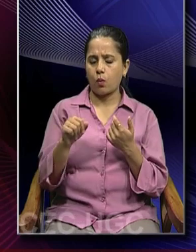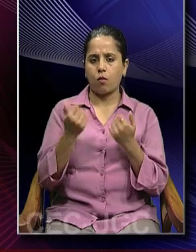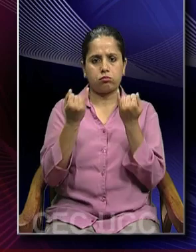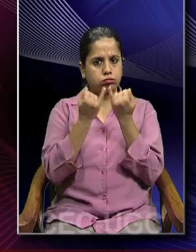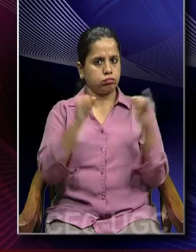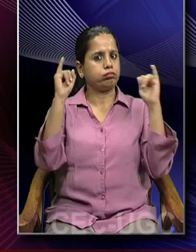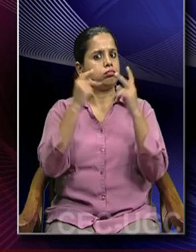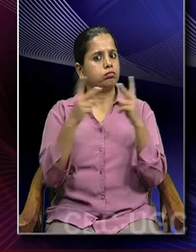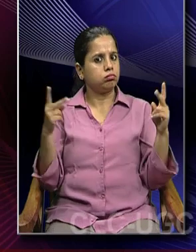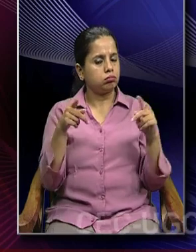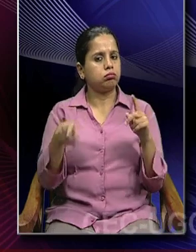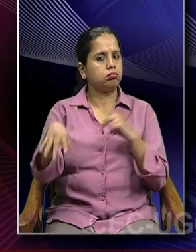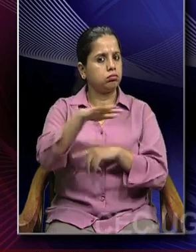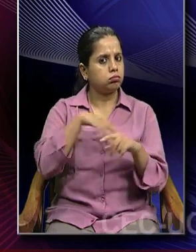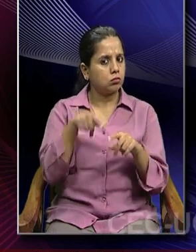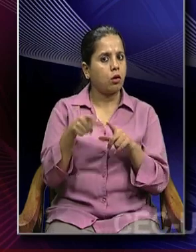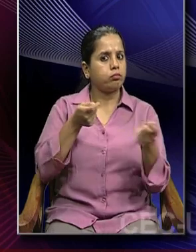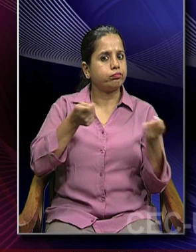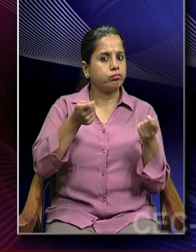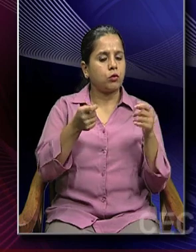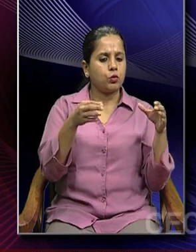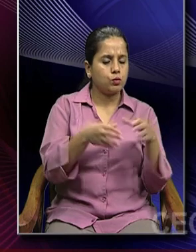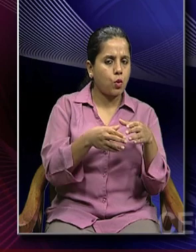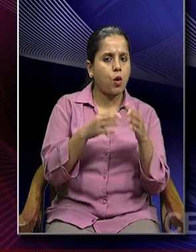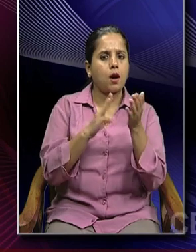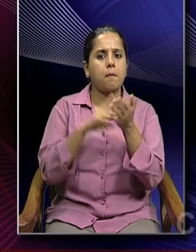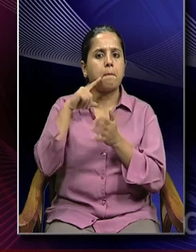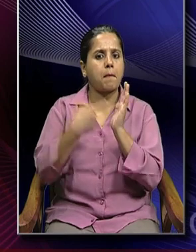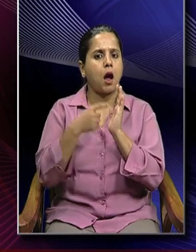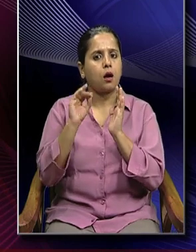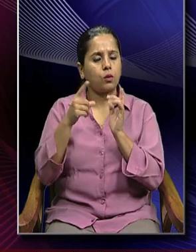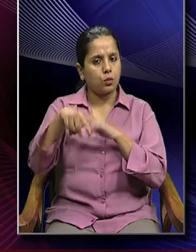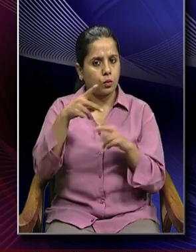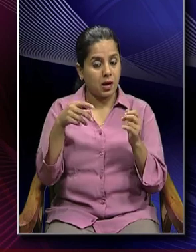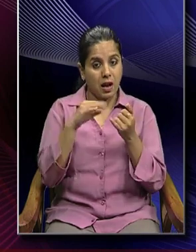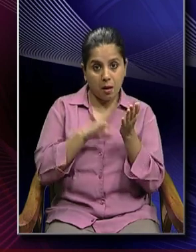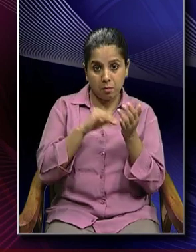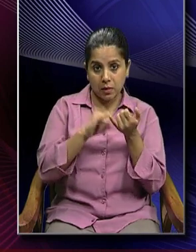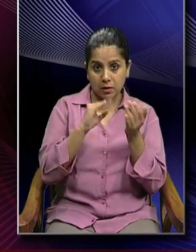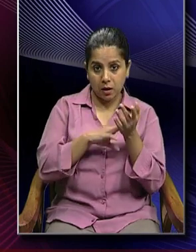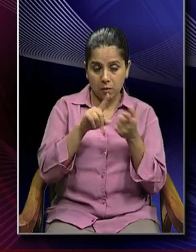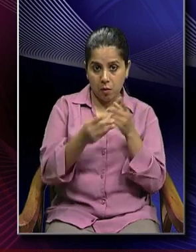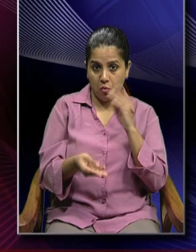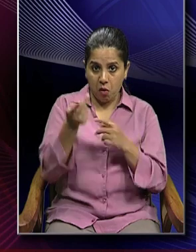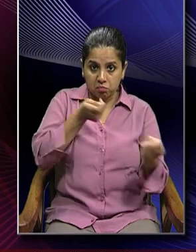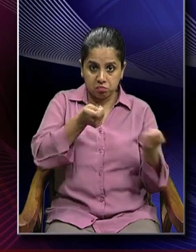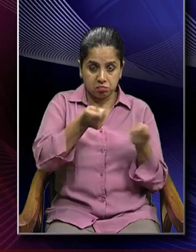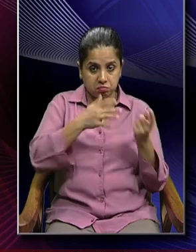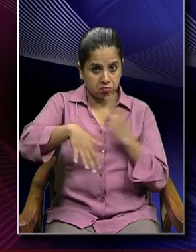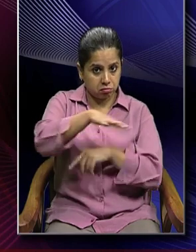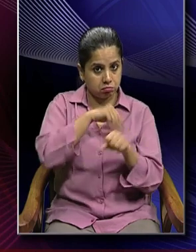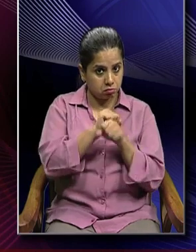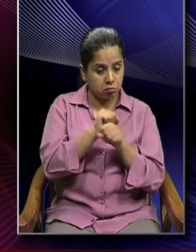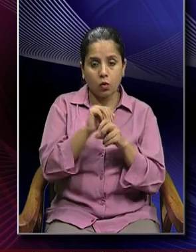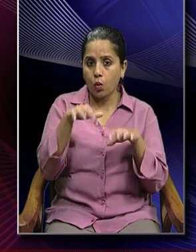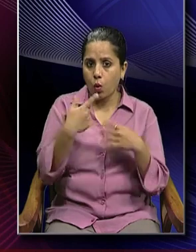atomized sector with dominance of small and micro enterprise, whether MSMEs are more dominant into the sector or